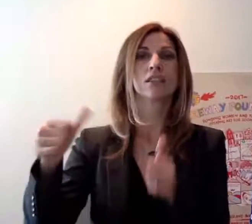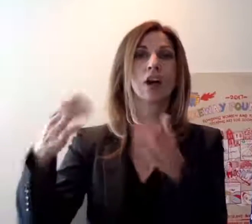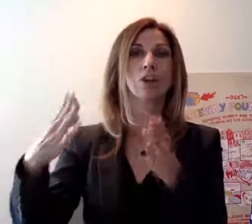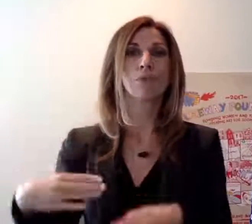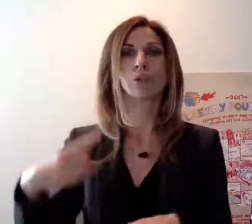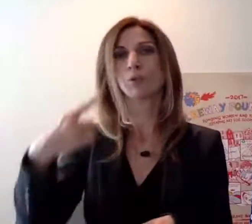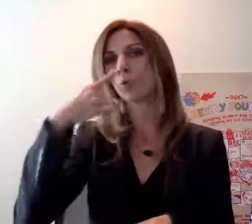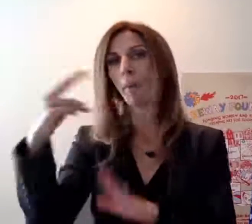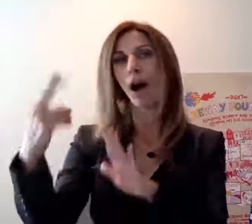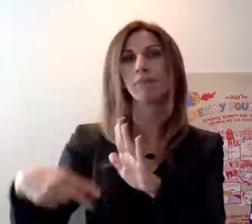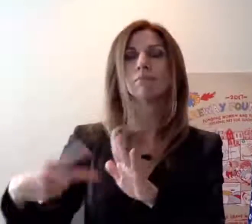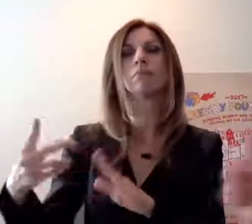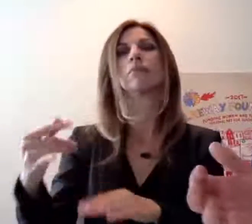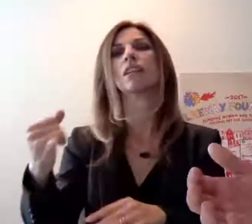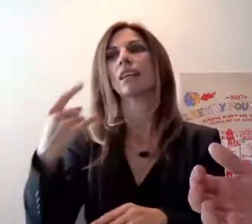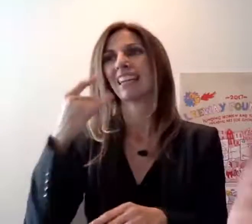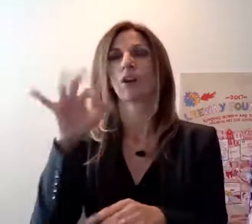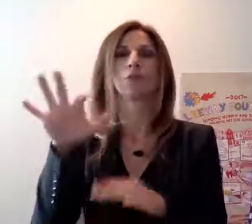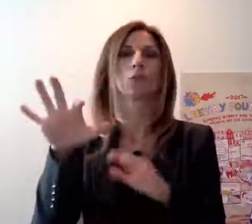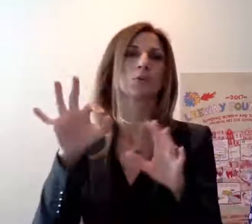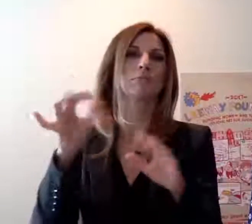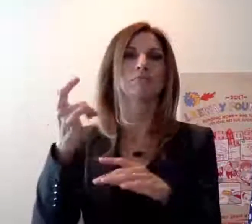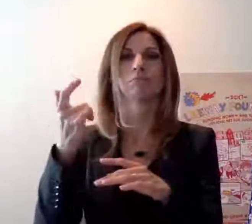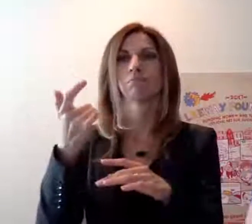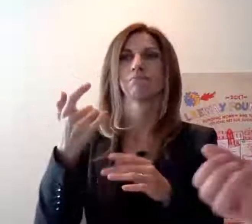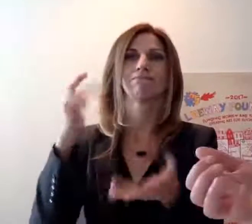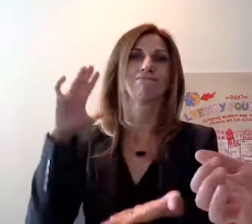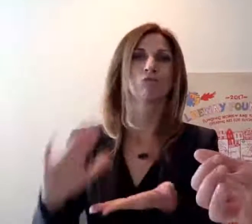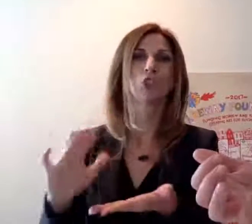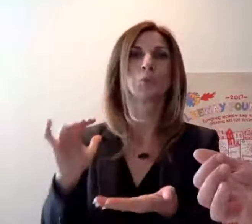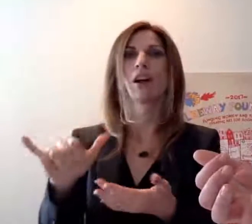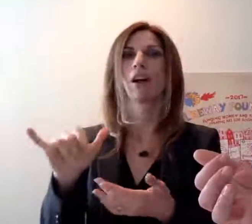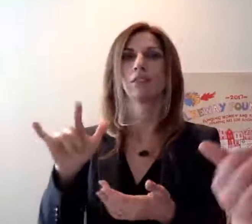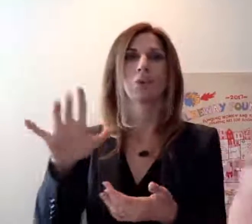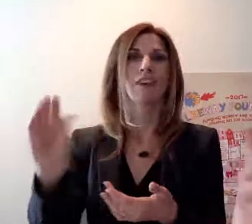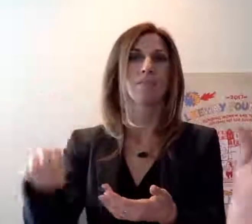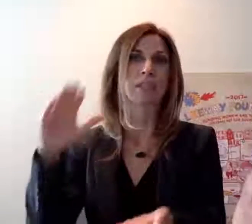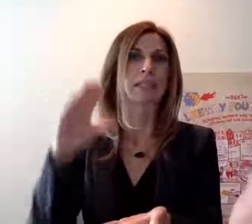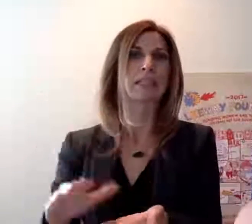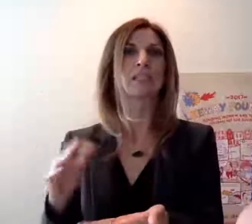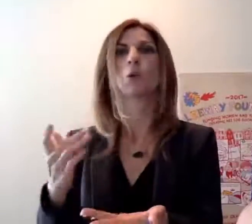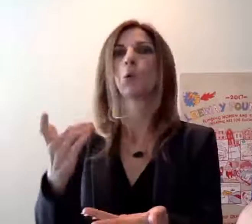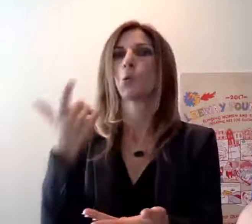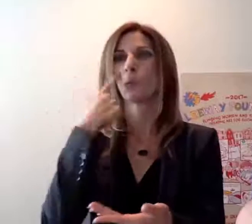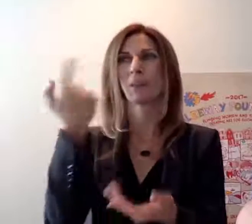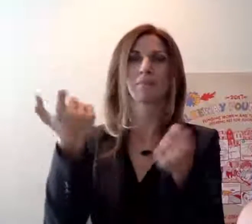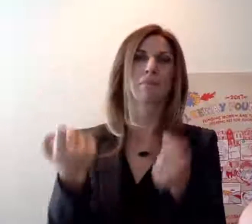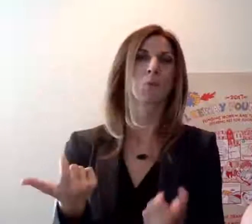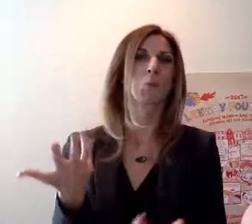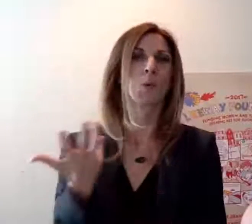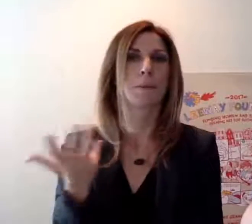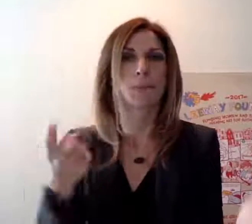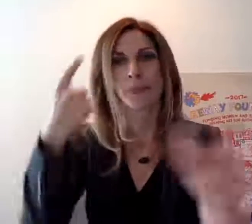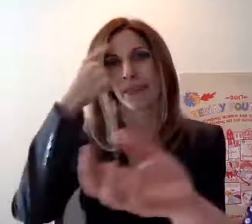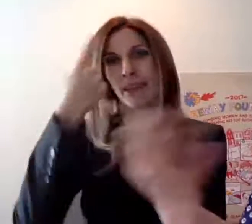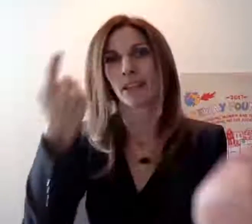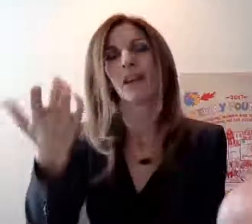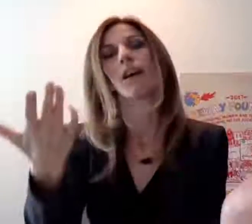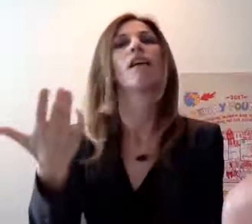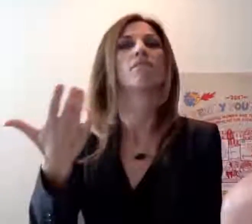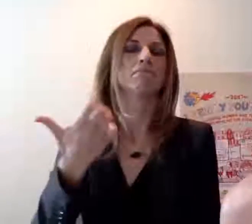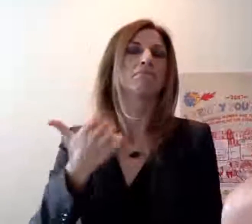a draft and say, if you had to cut out 25% of this or 50% of this, what would you get rid of? And it's helpful to